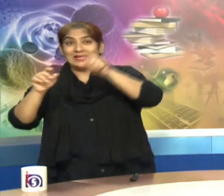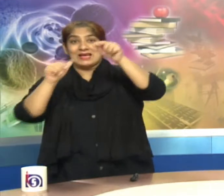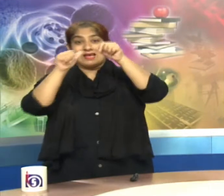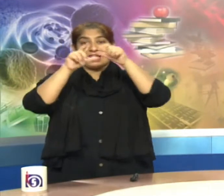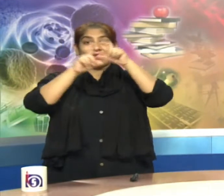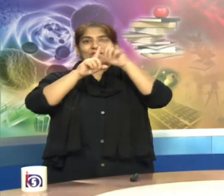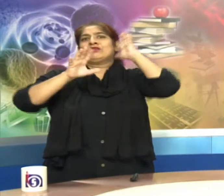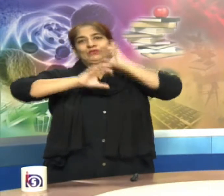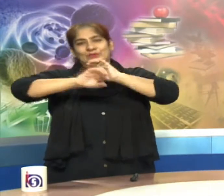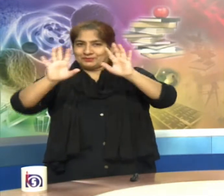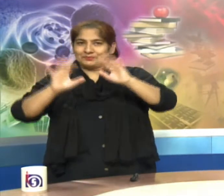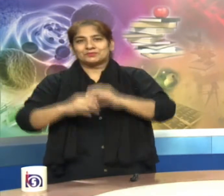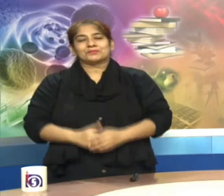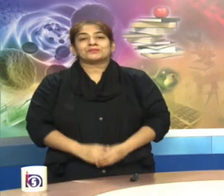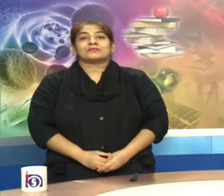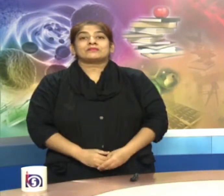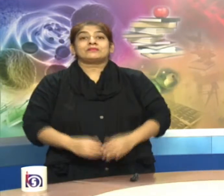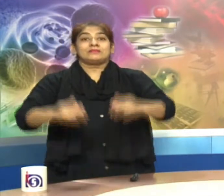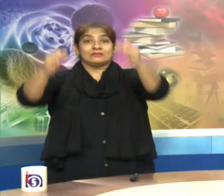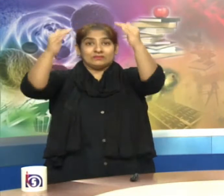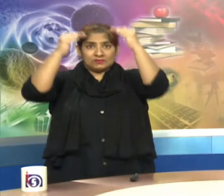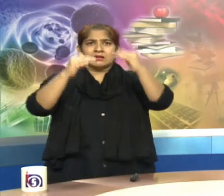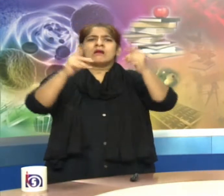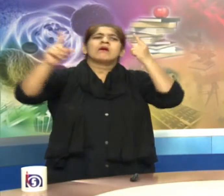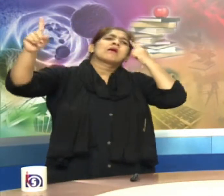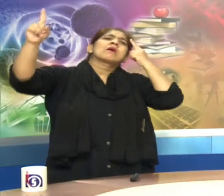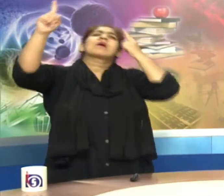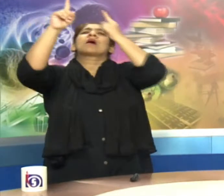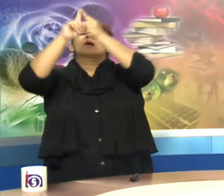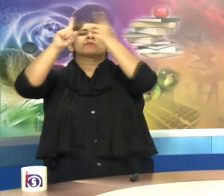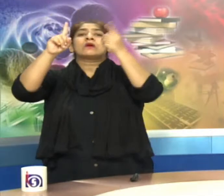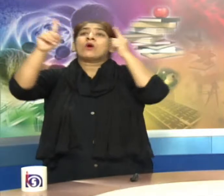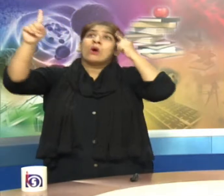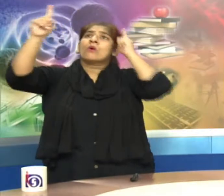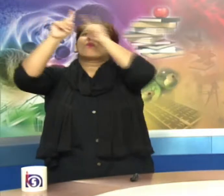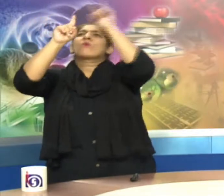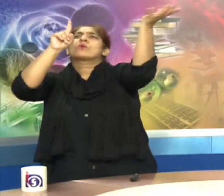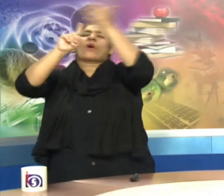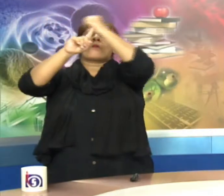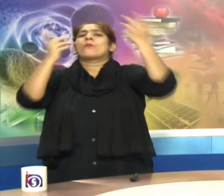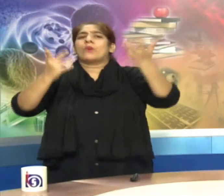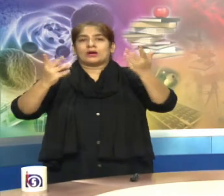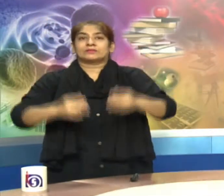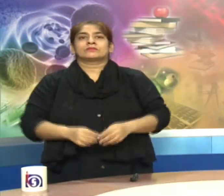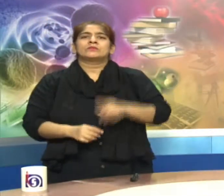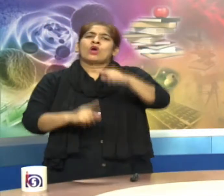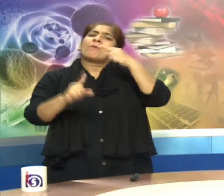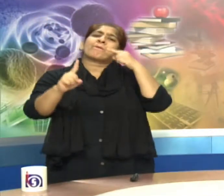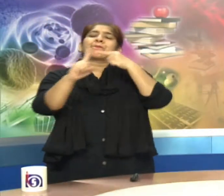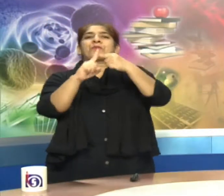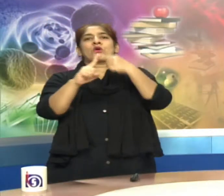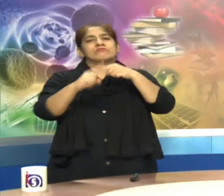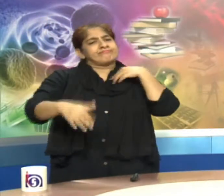see the basis column and then advertising and sales promotion column. The